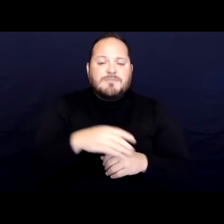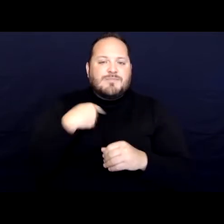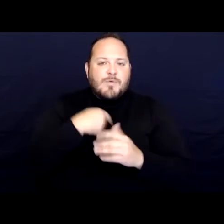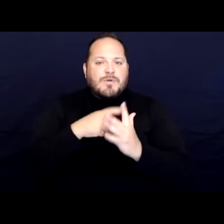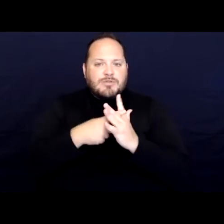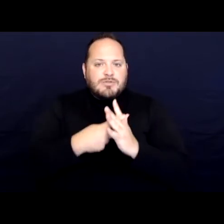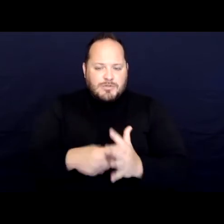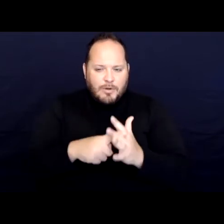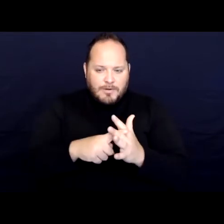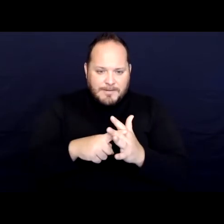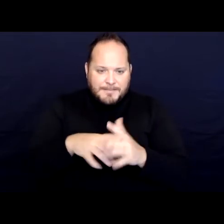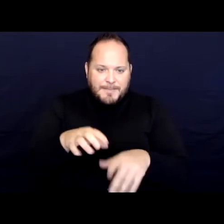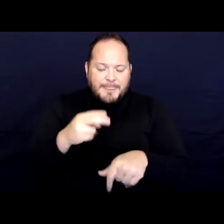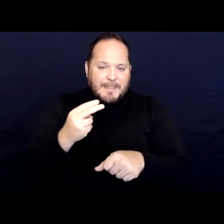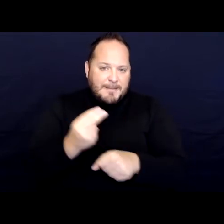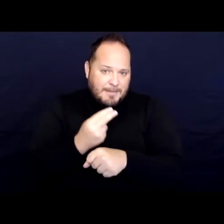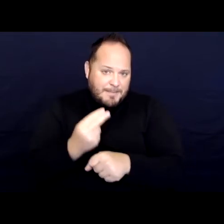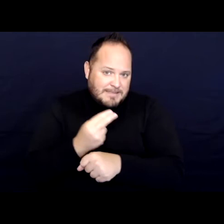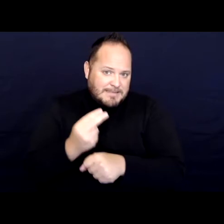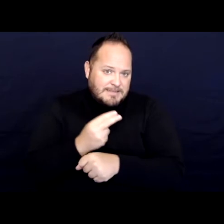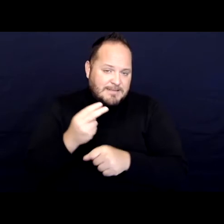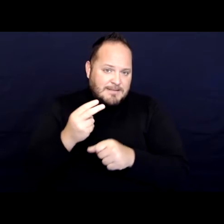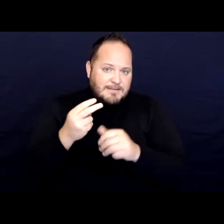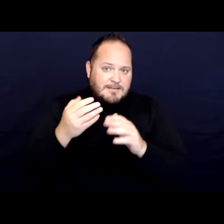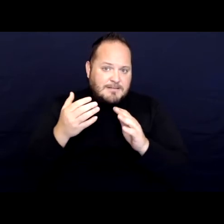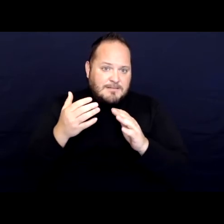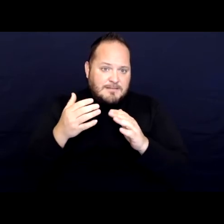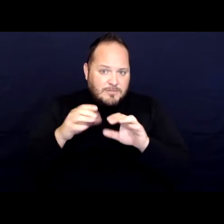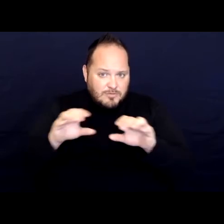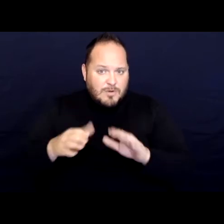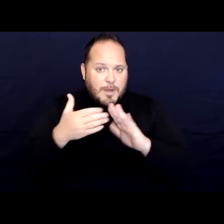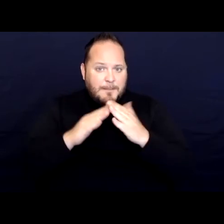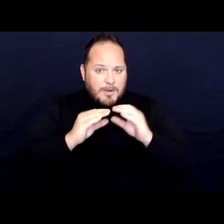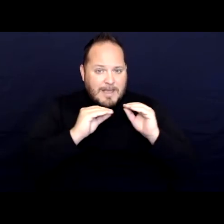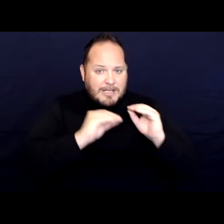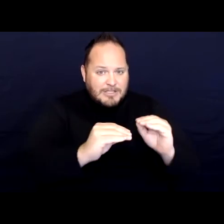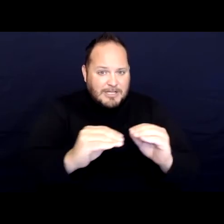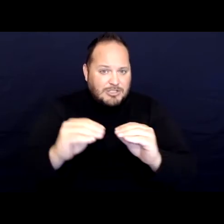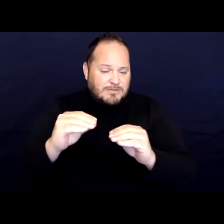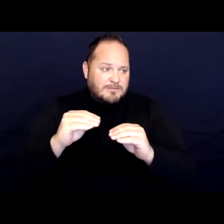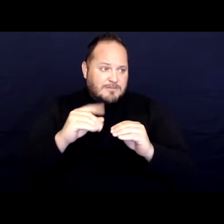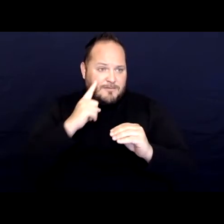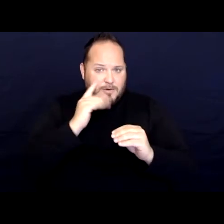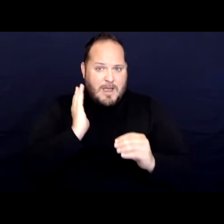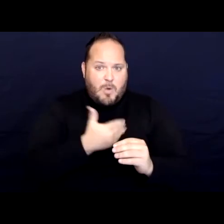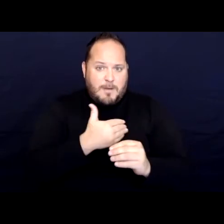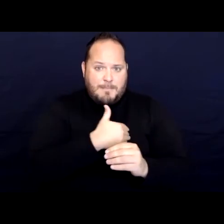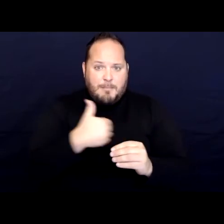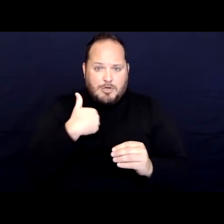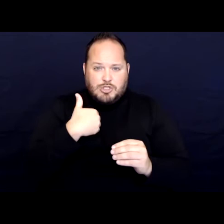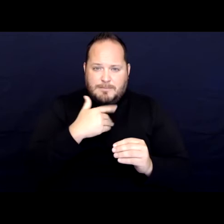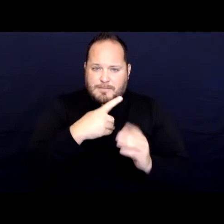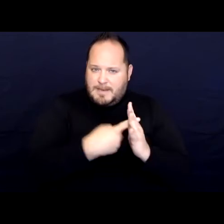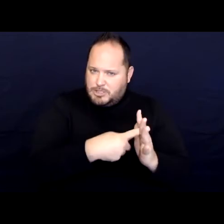implementing and doing community education, particularly around our membership, and initially